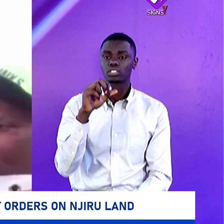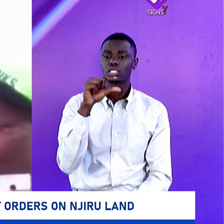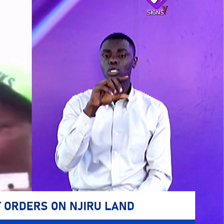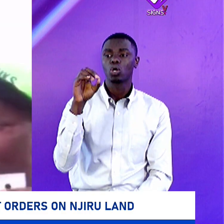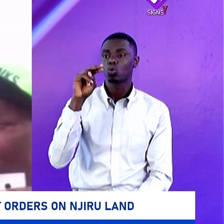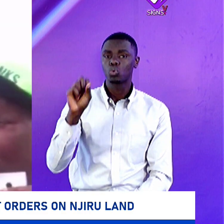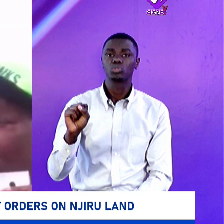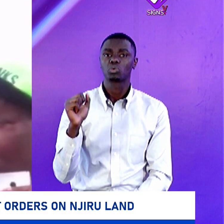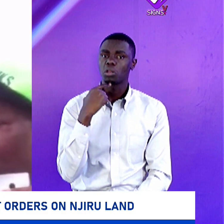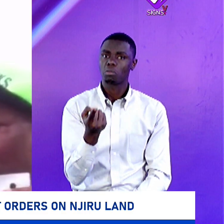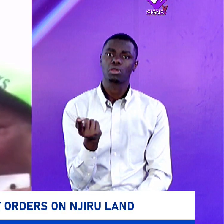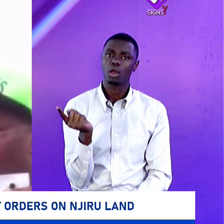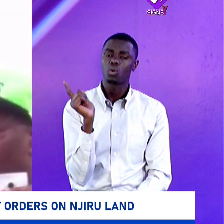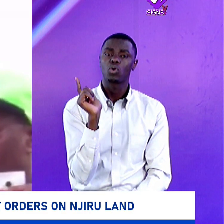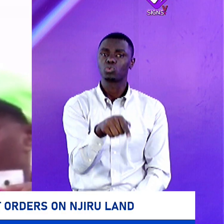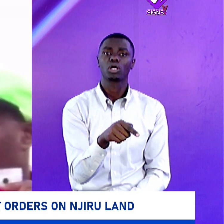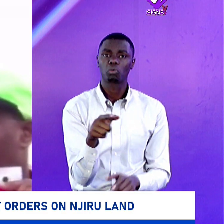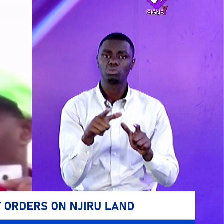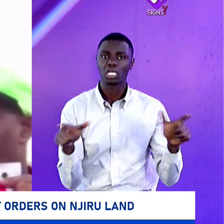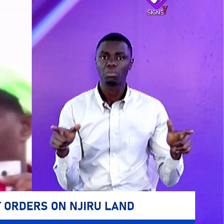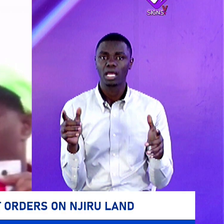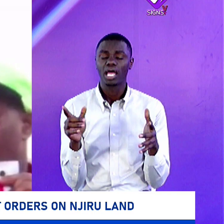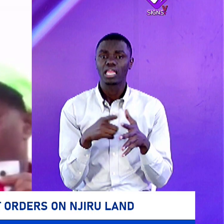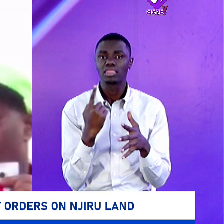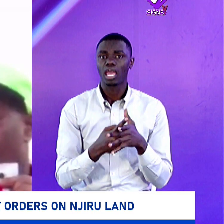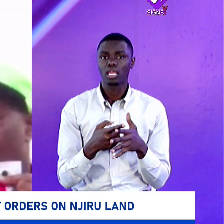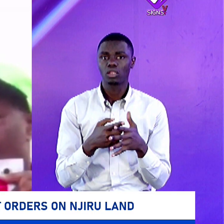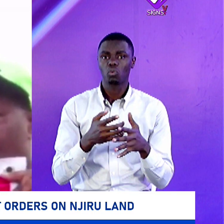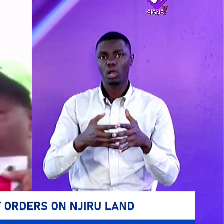So wakanivunja mguu, nikakimbia nikaanguka kwa mtaro.